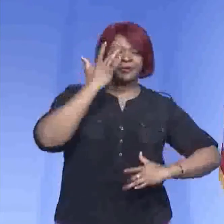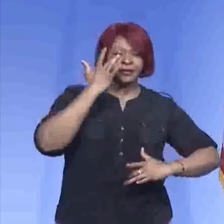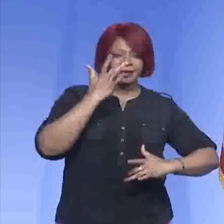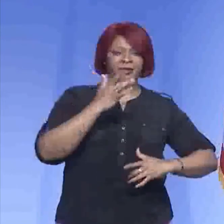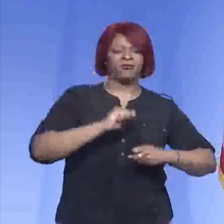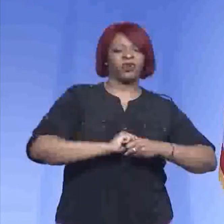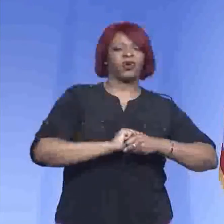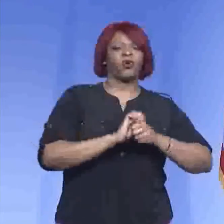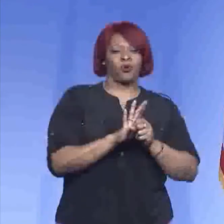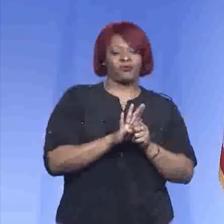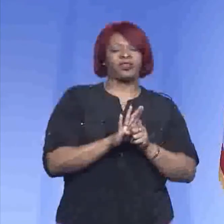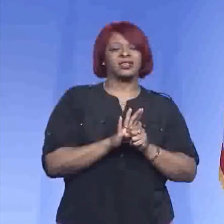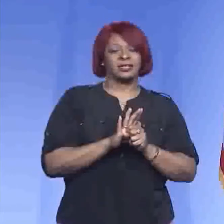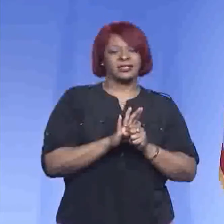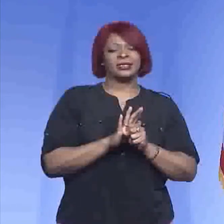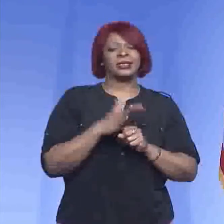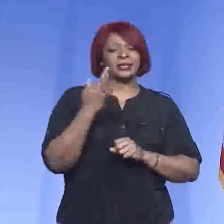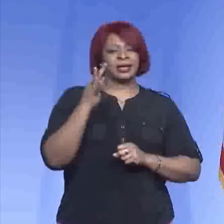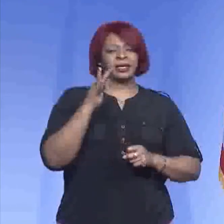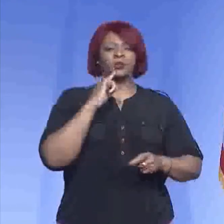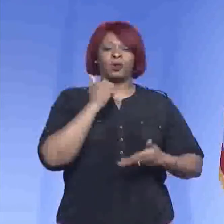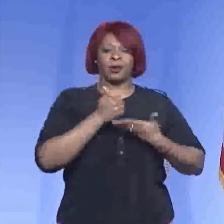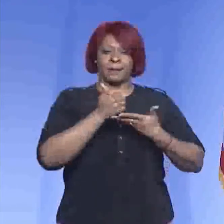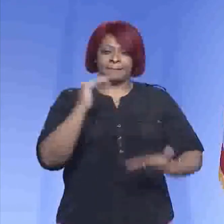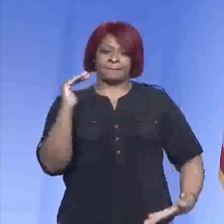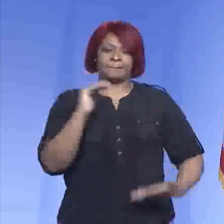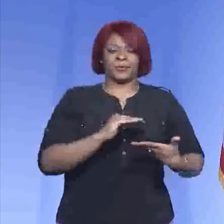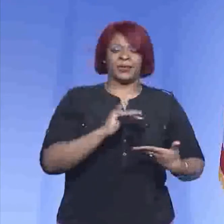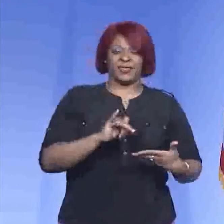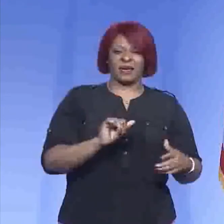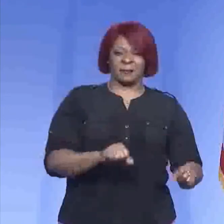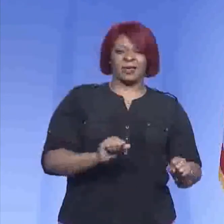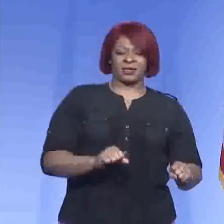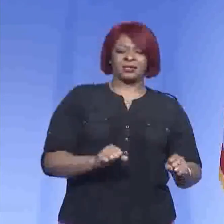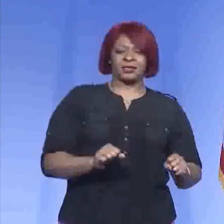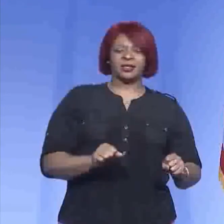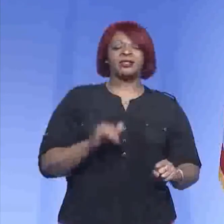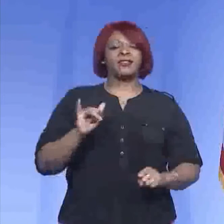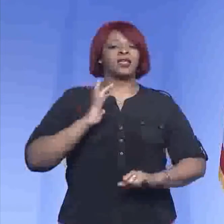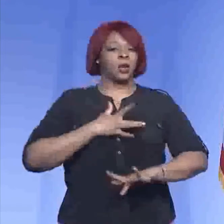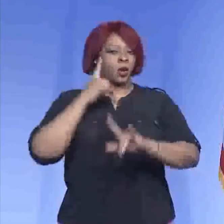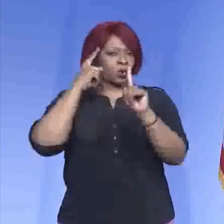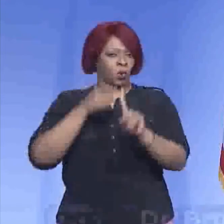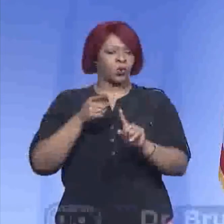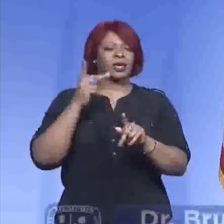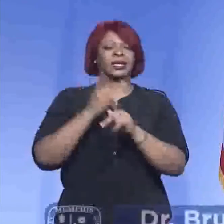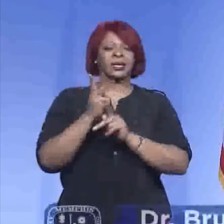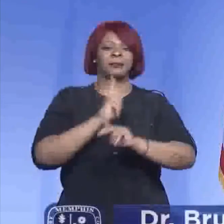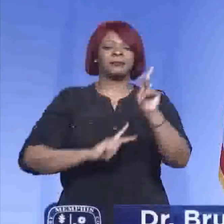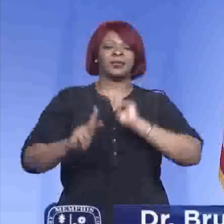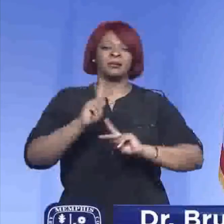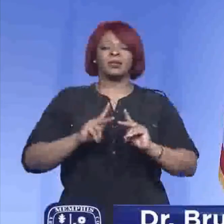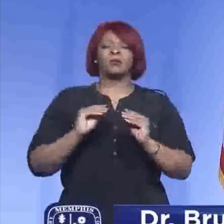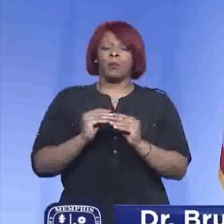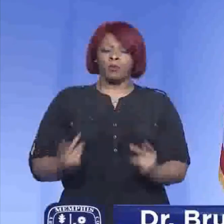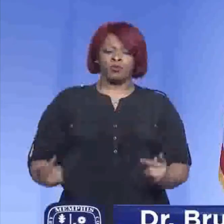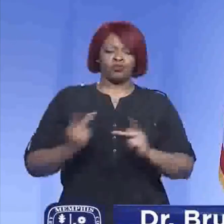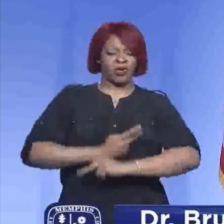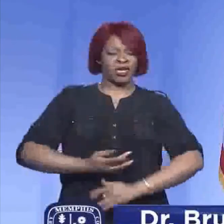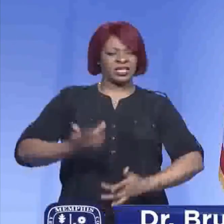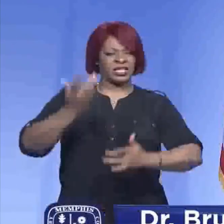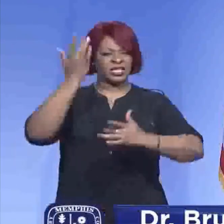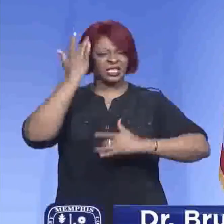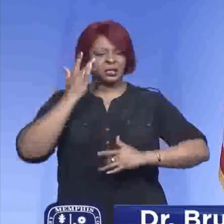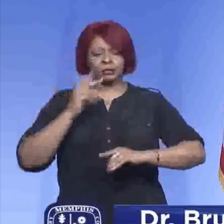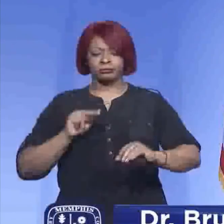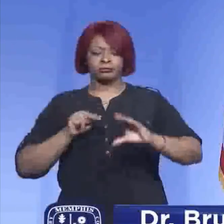of COVID-19. And that's the ultimate goal, is to keep people from being sick and